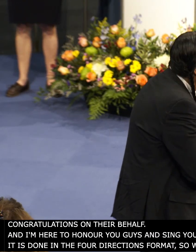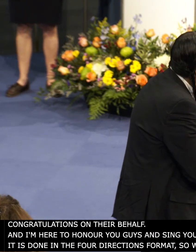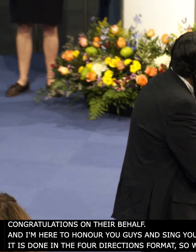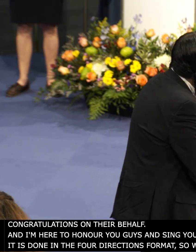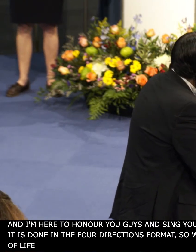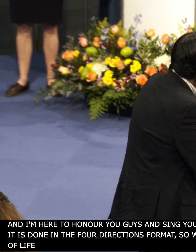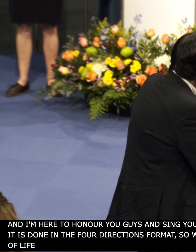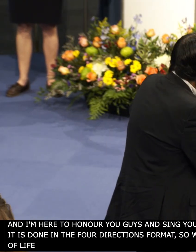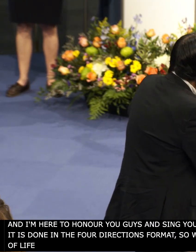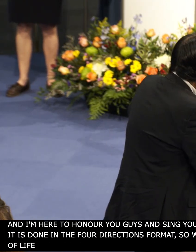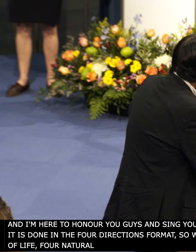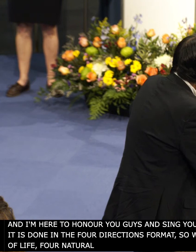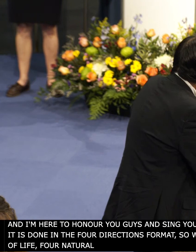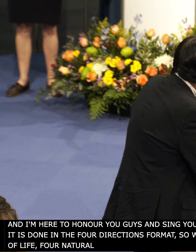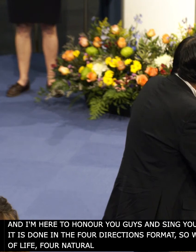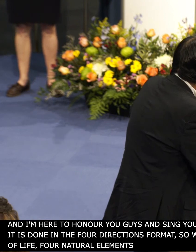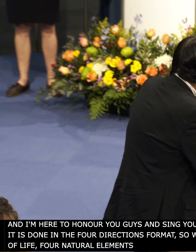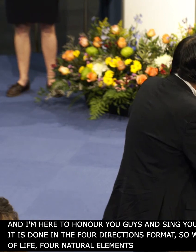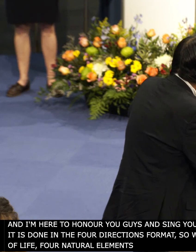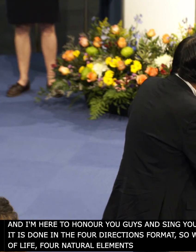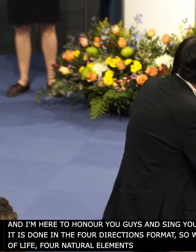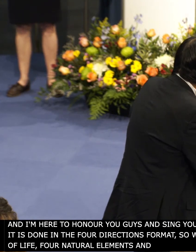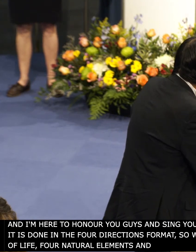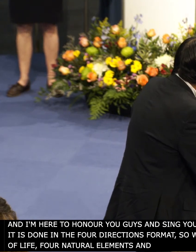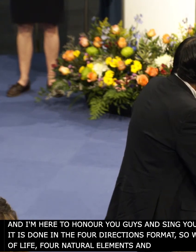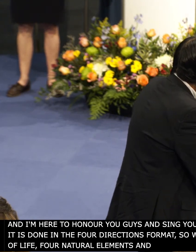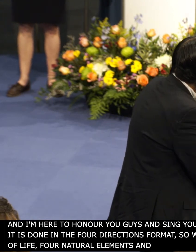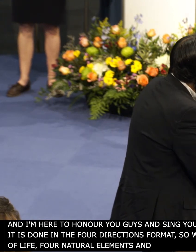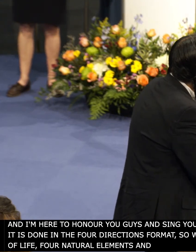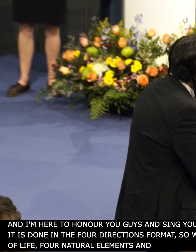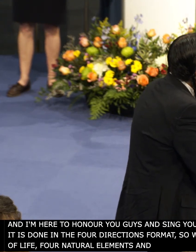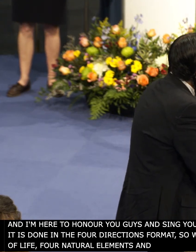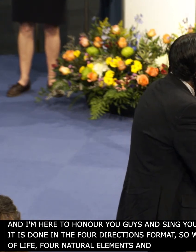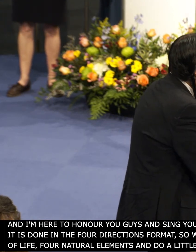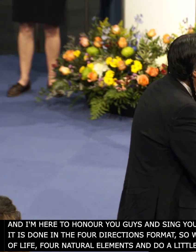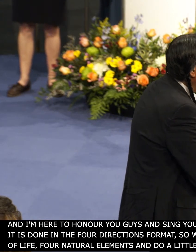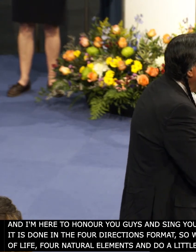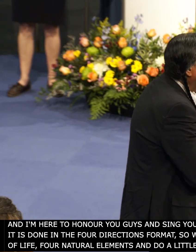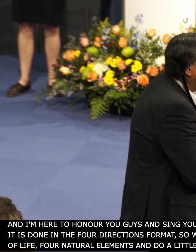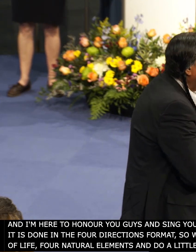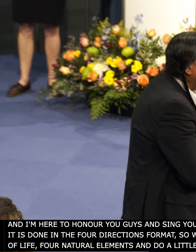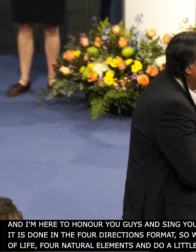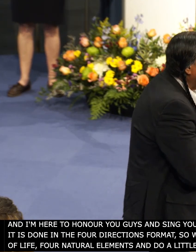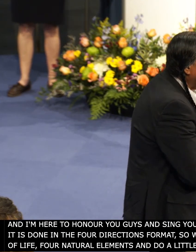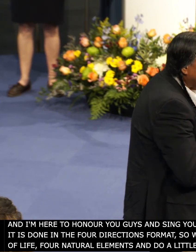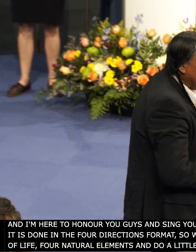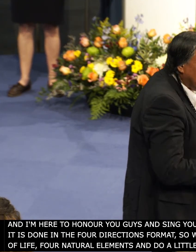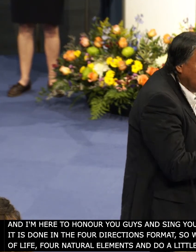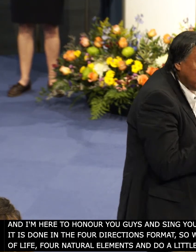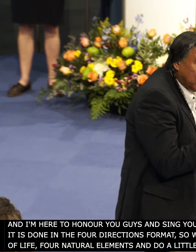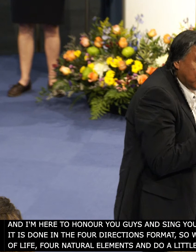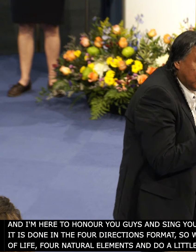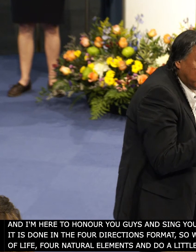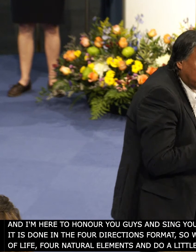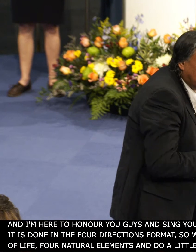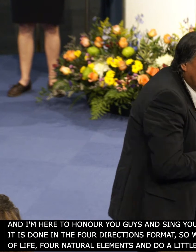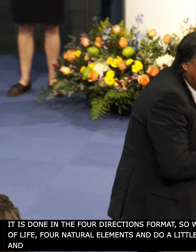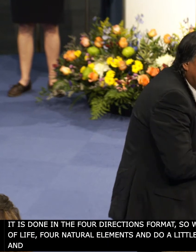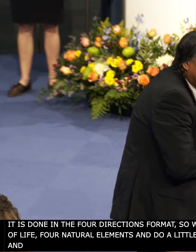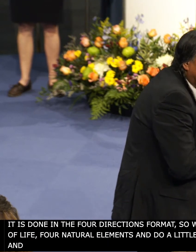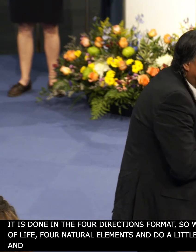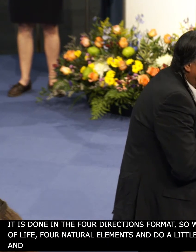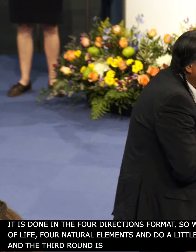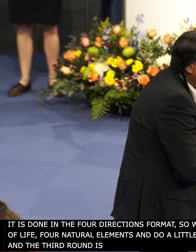and do a little prayer for everybody that didn't make it here, you know. And the 3rd round is specific for